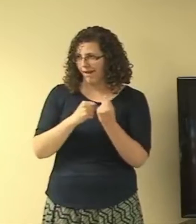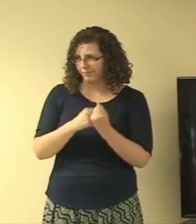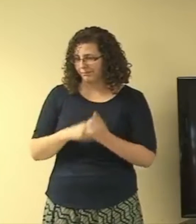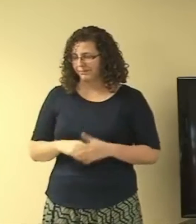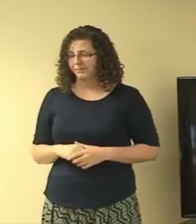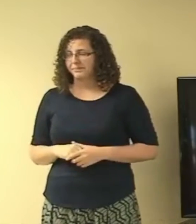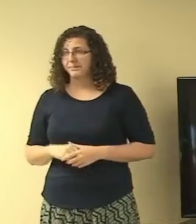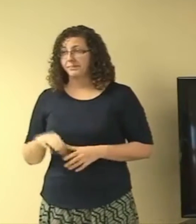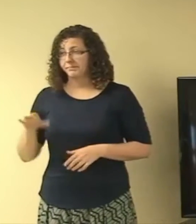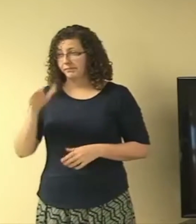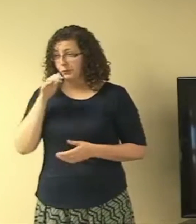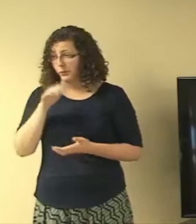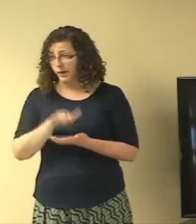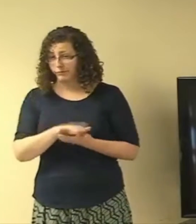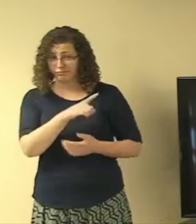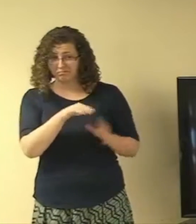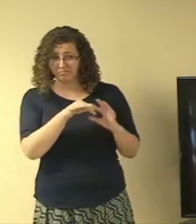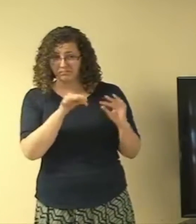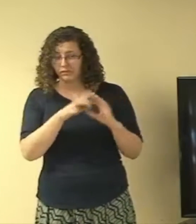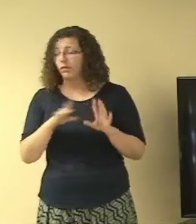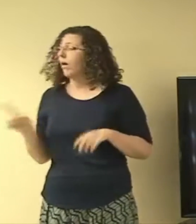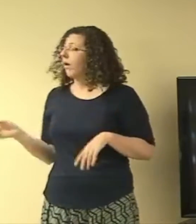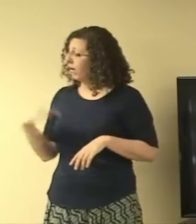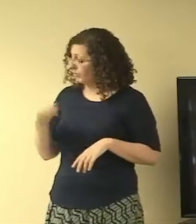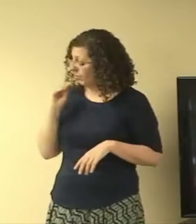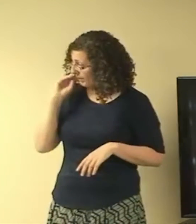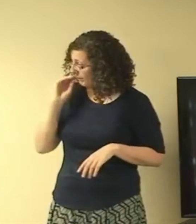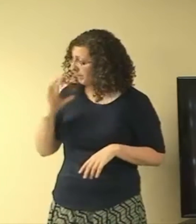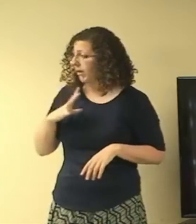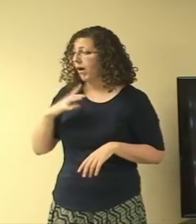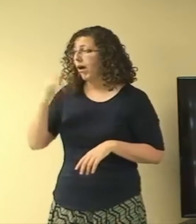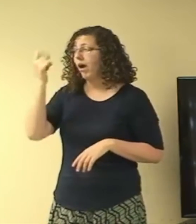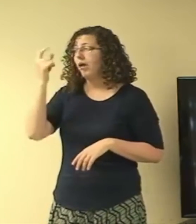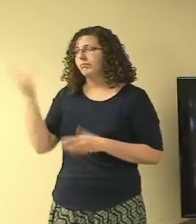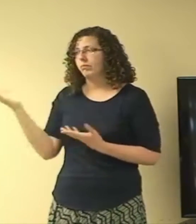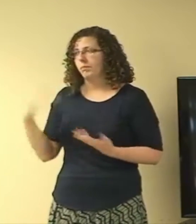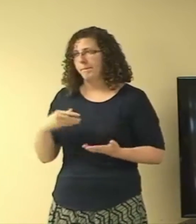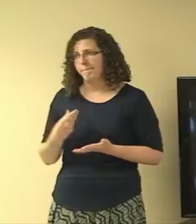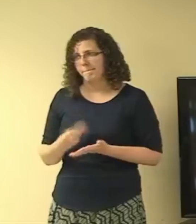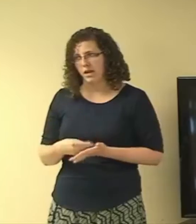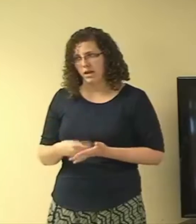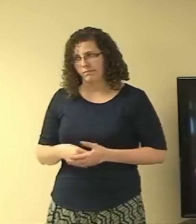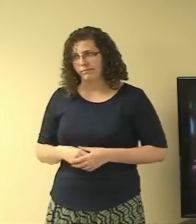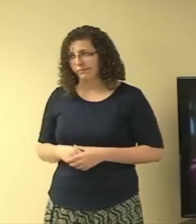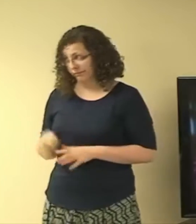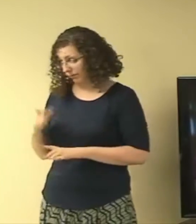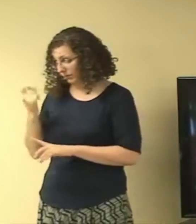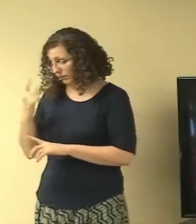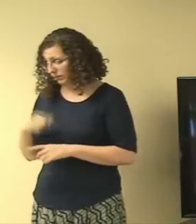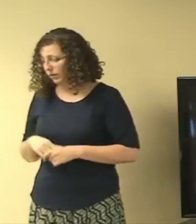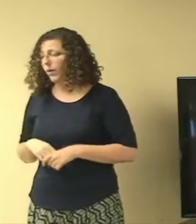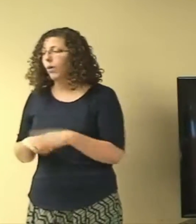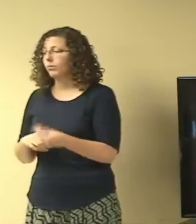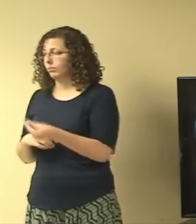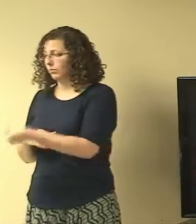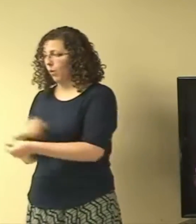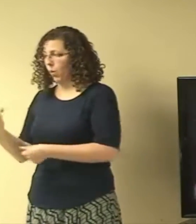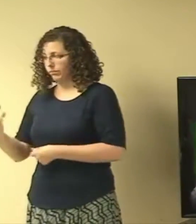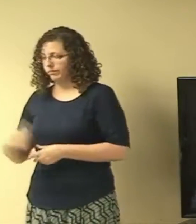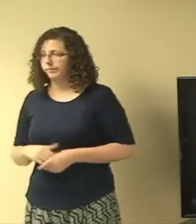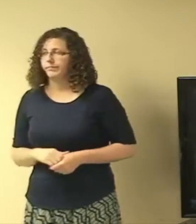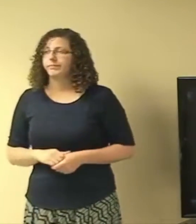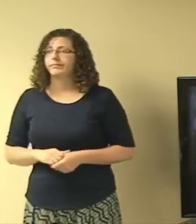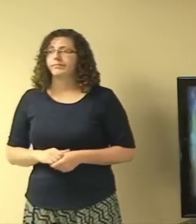My wife says I can come home, but not without the visual aid. Got the picture? Yeah. Okay. All right. I need you to hold that for a second. Okay.